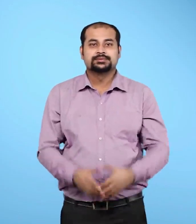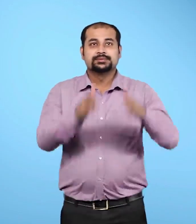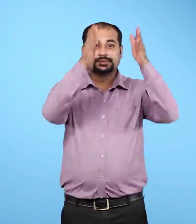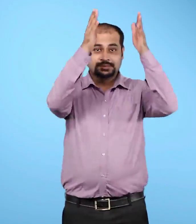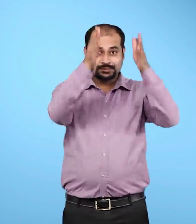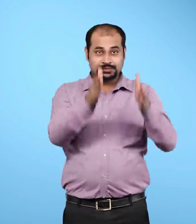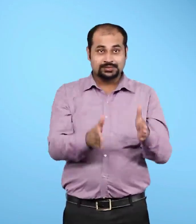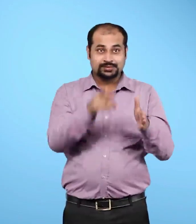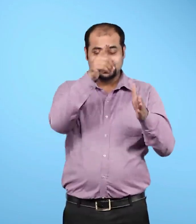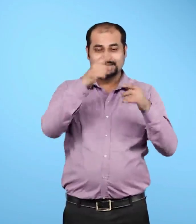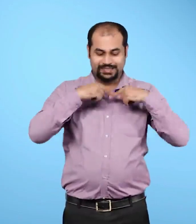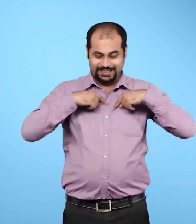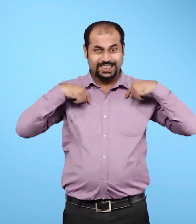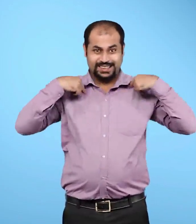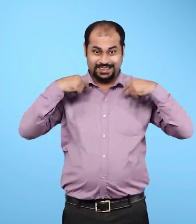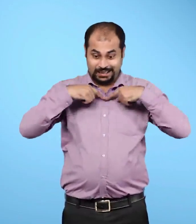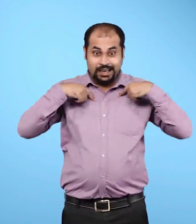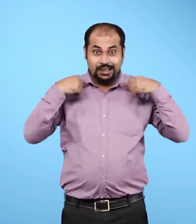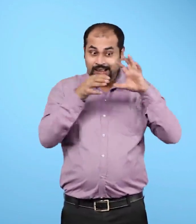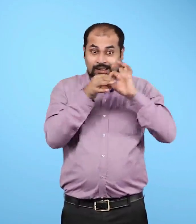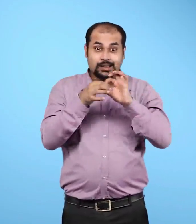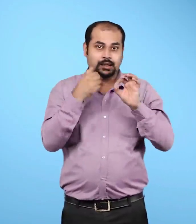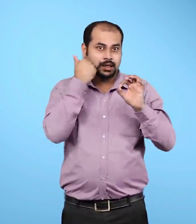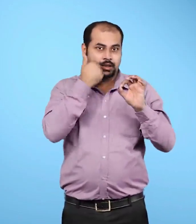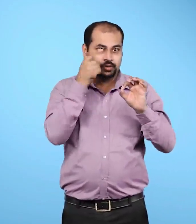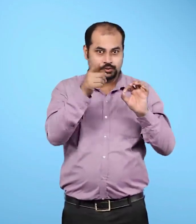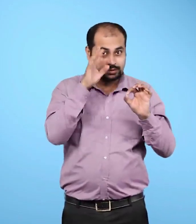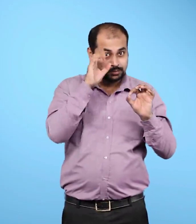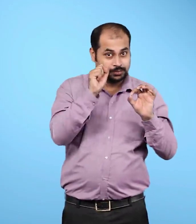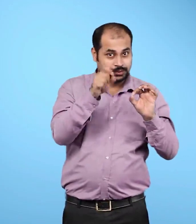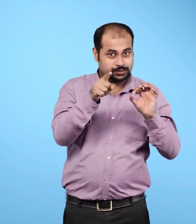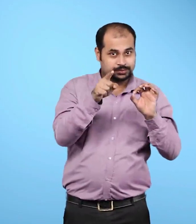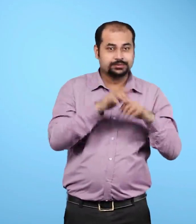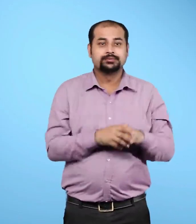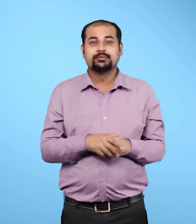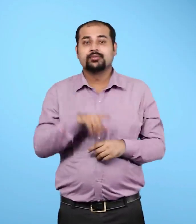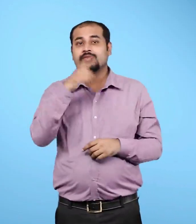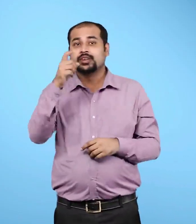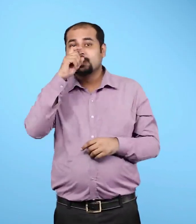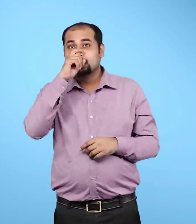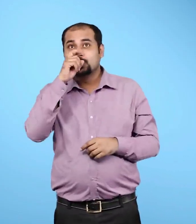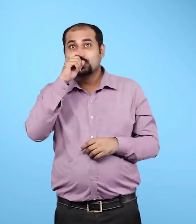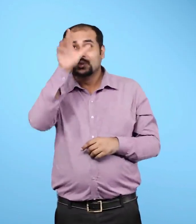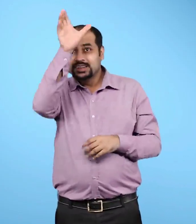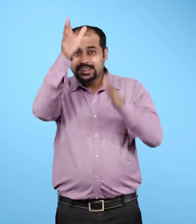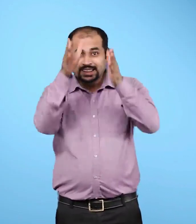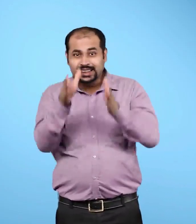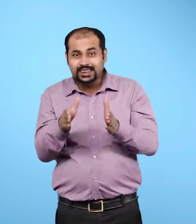is a blank space to write answers below row 3. Column 1 is yellow